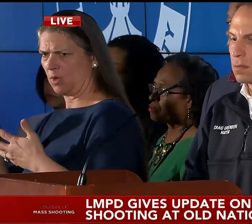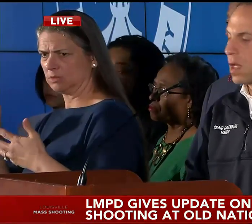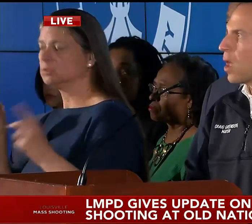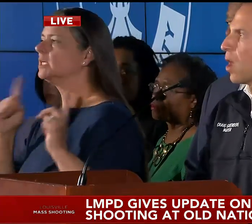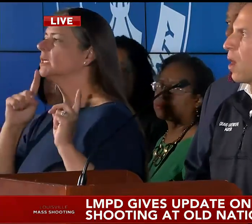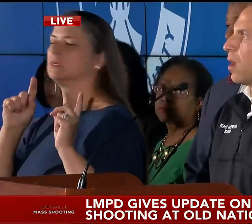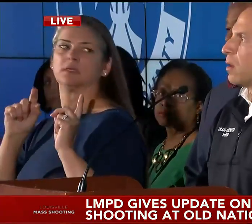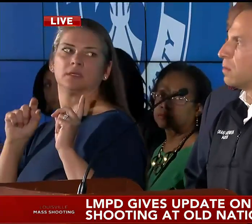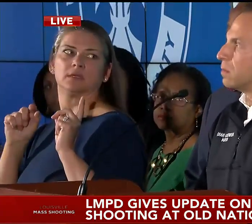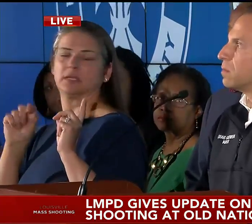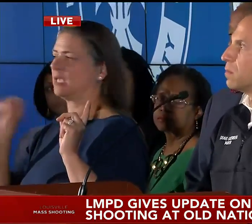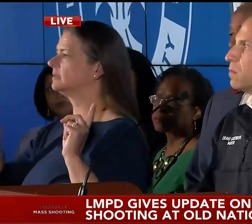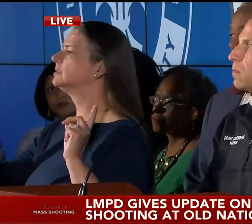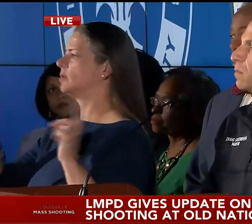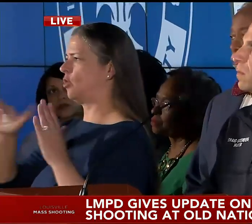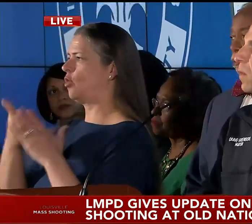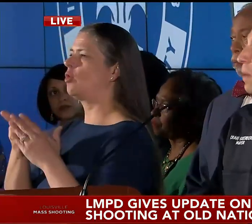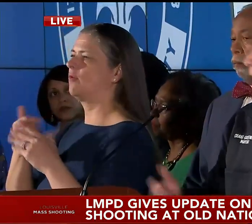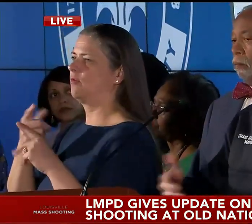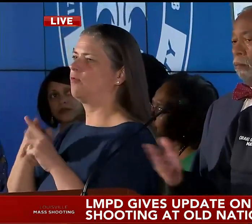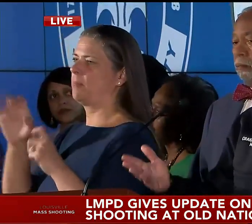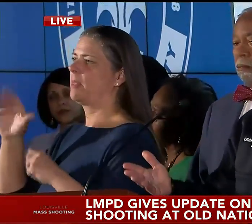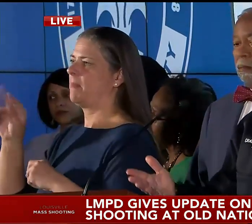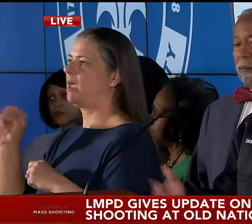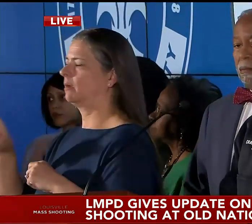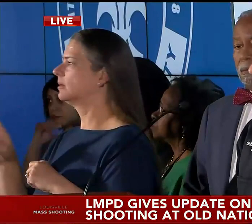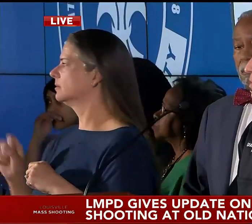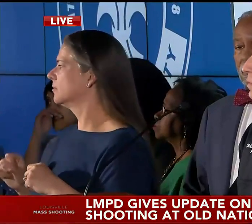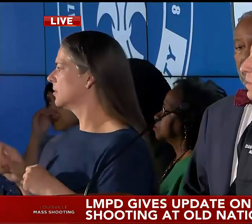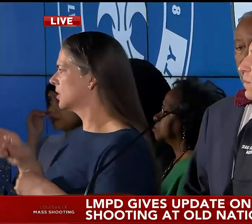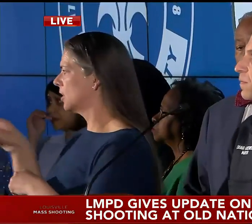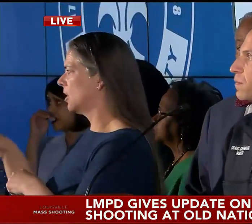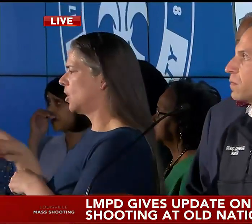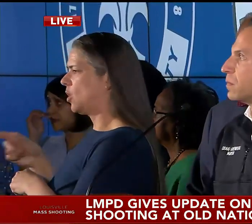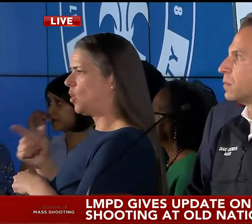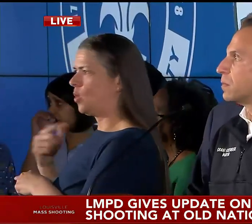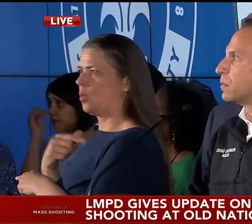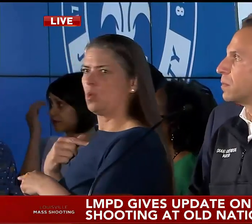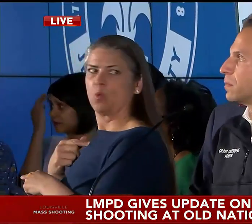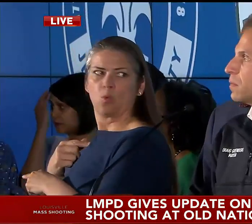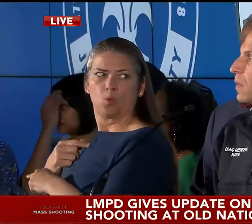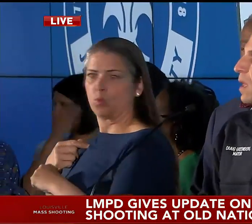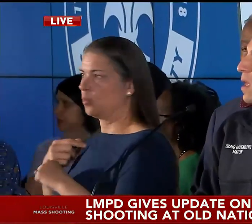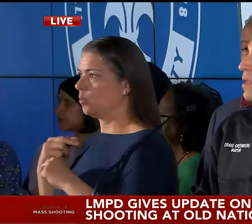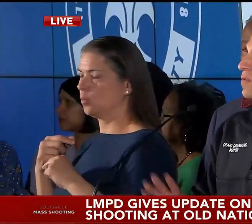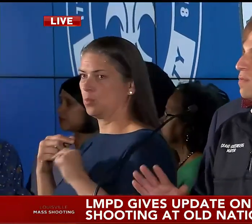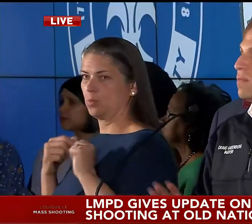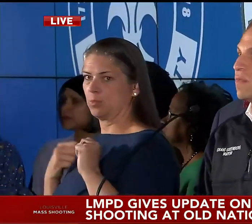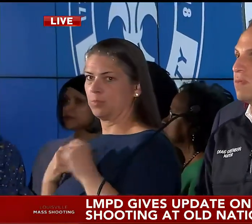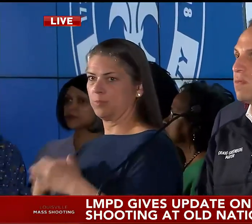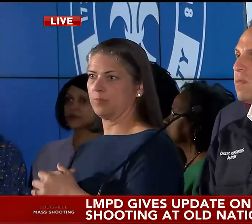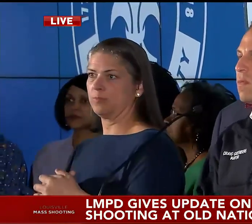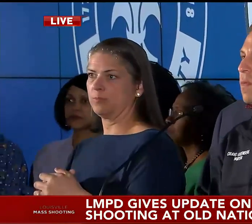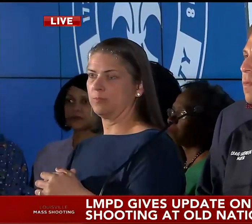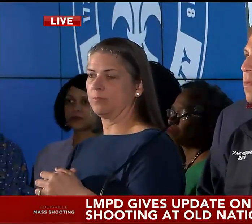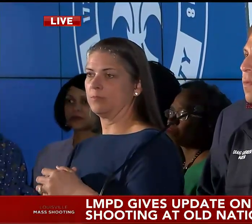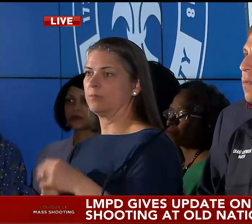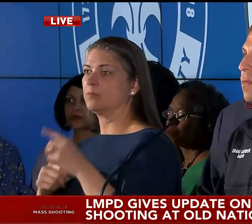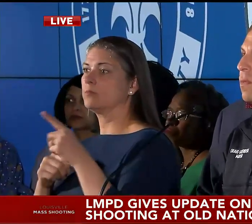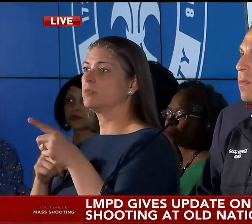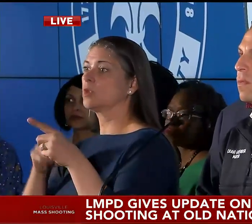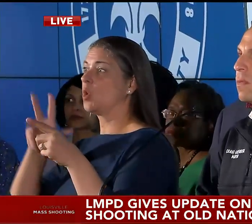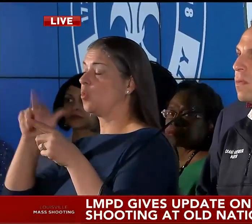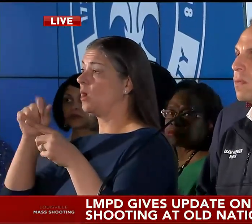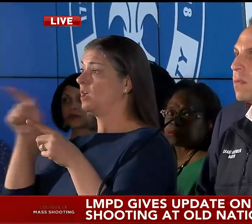bank? Yes. Yes. Yes. And the officers. And the officers. Yes. Chief, was the suspect shot and killed